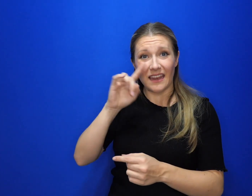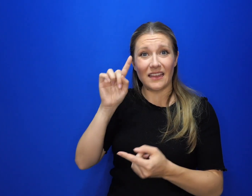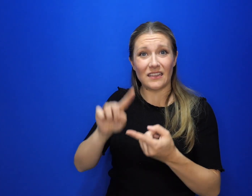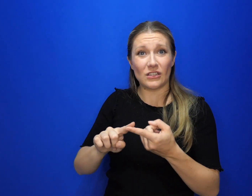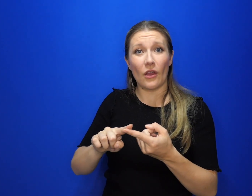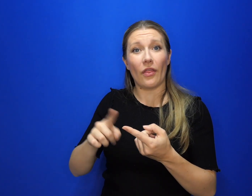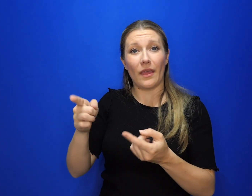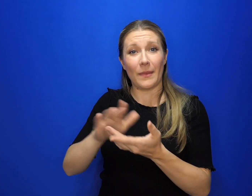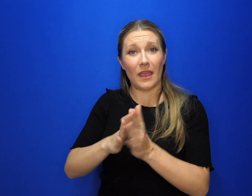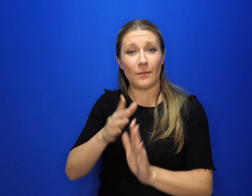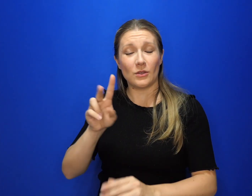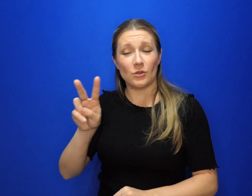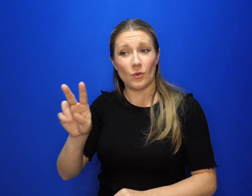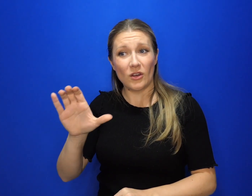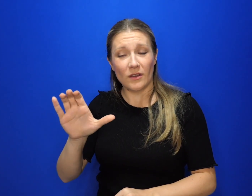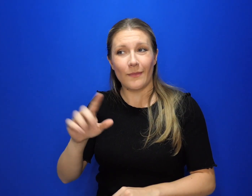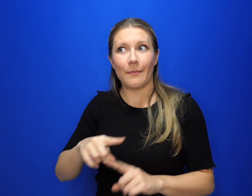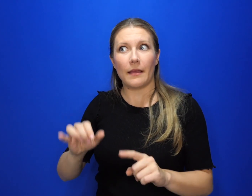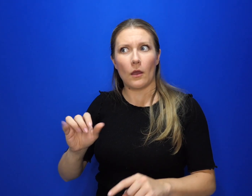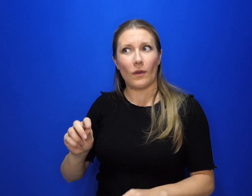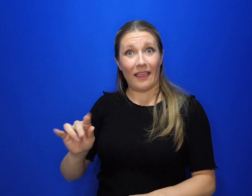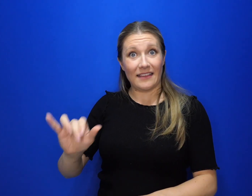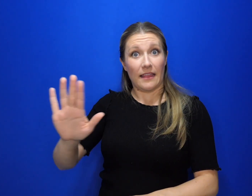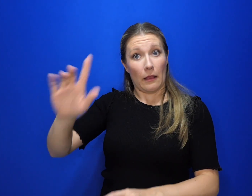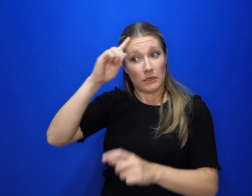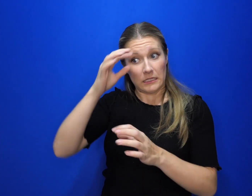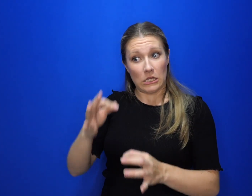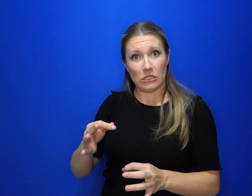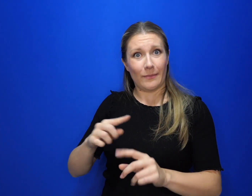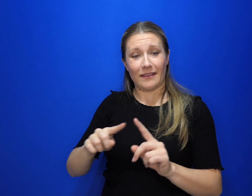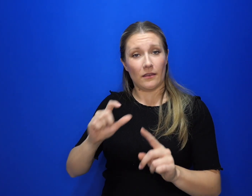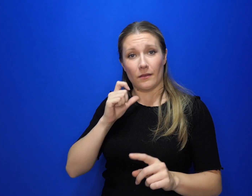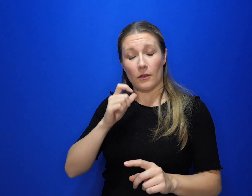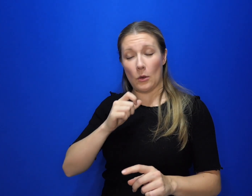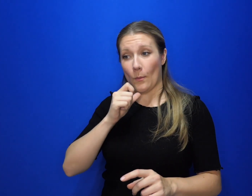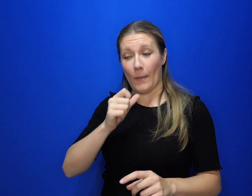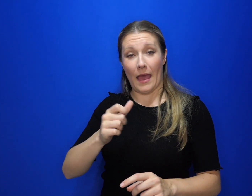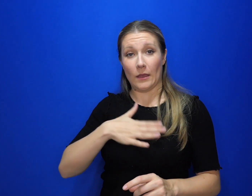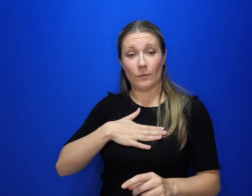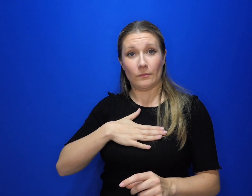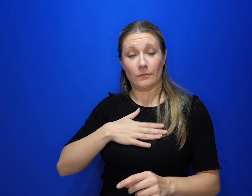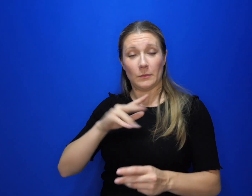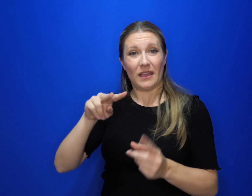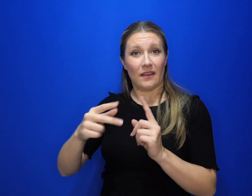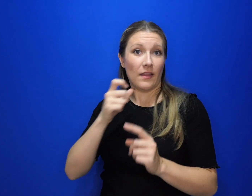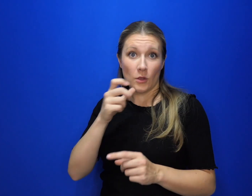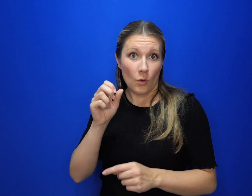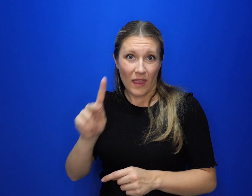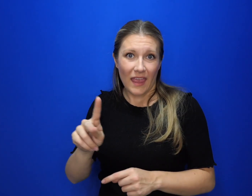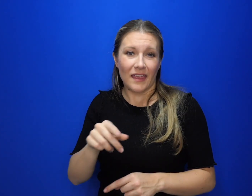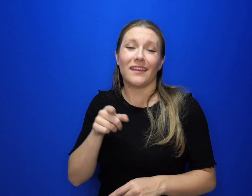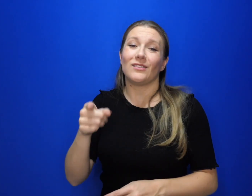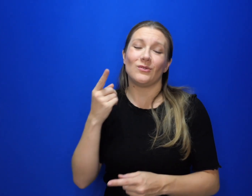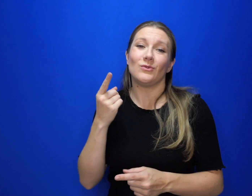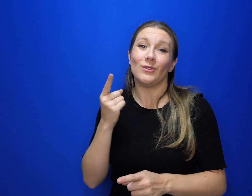was like, well, that's their decision. Like, it's not okay. And you're right. You